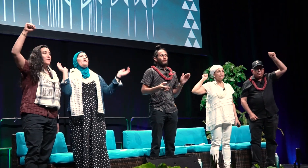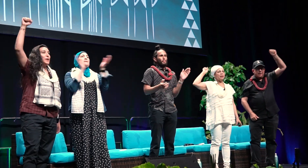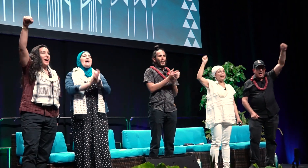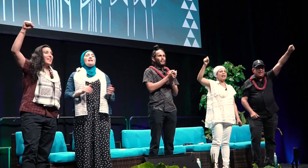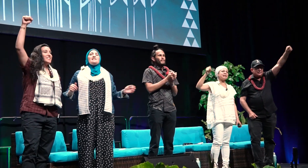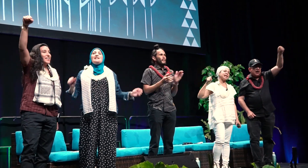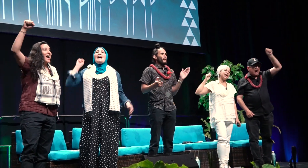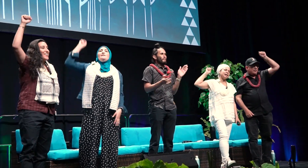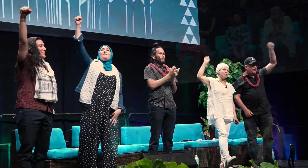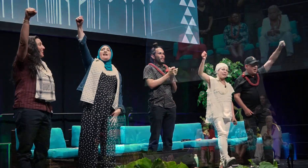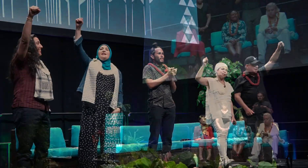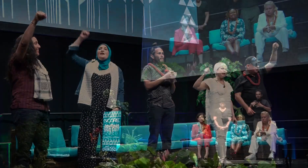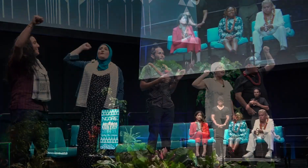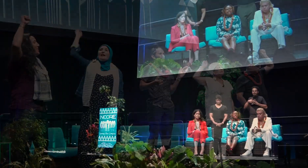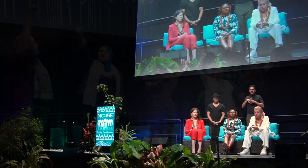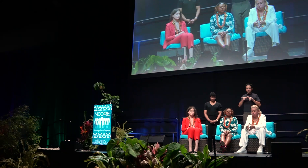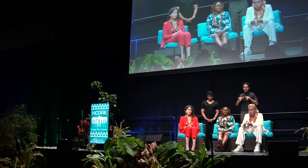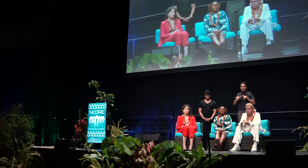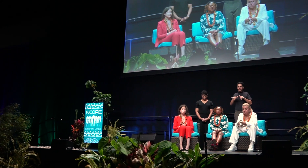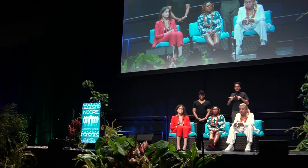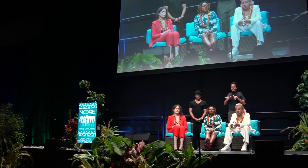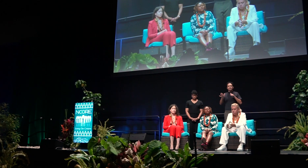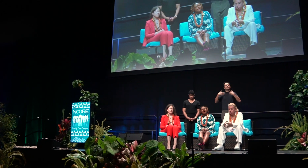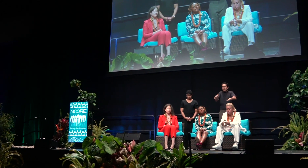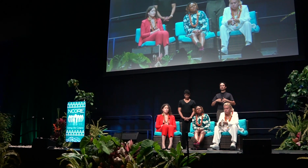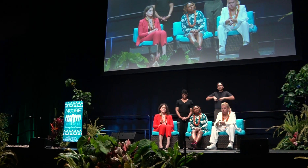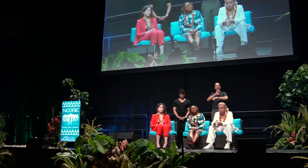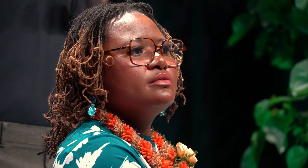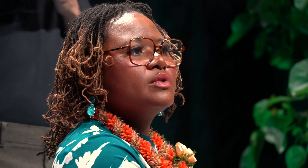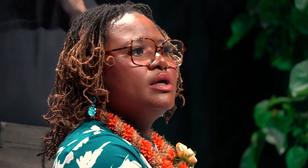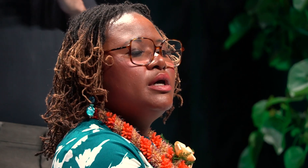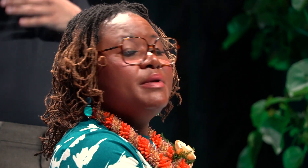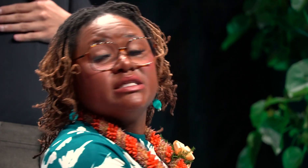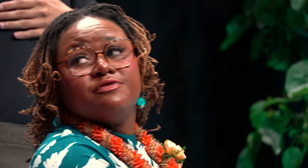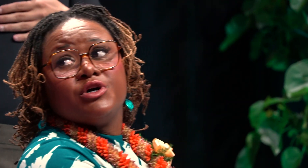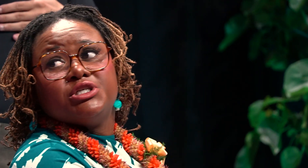From the mountain to the ocean, from the windward to the leeward side.